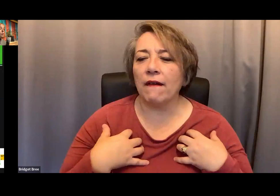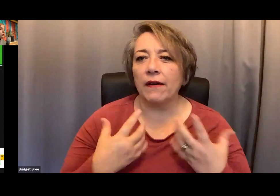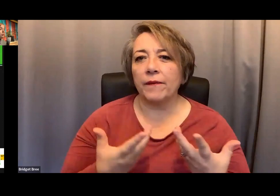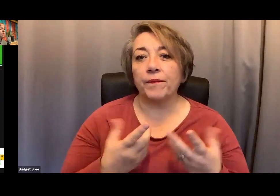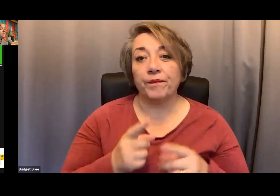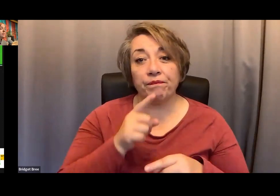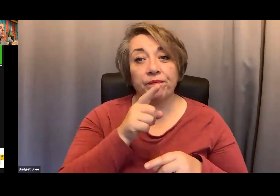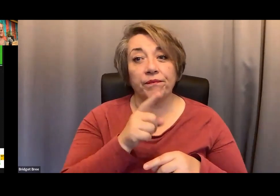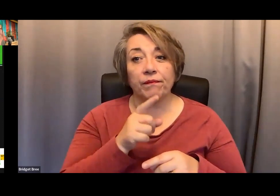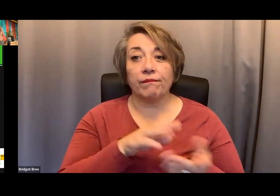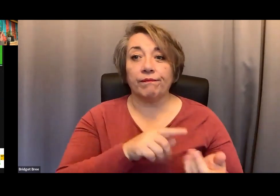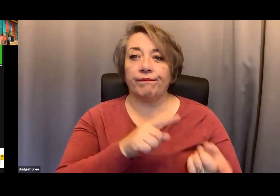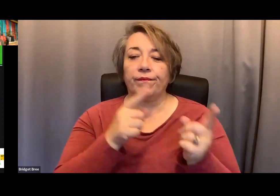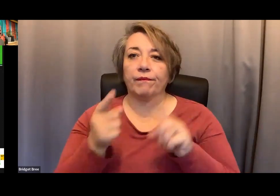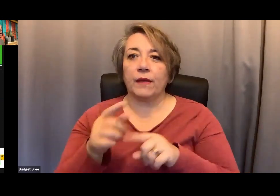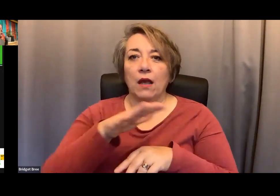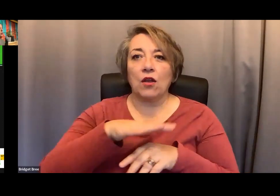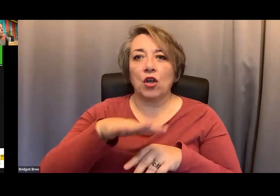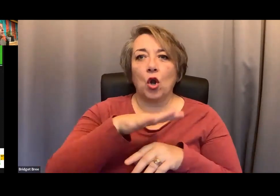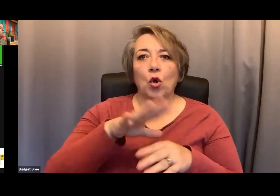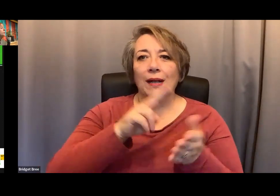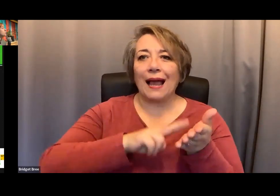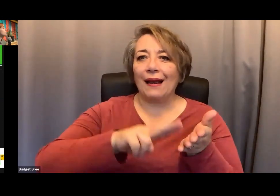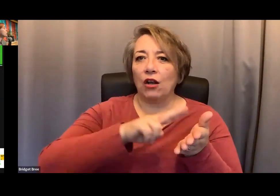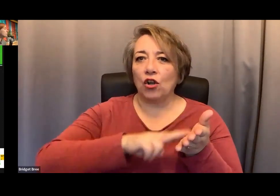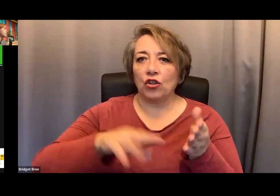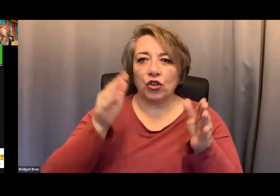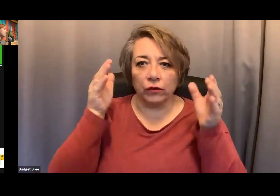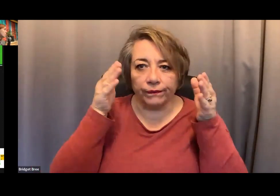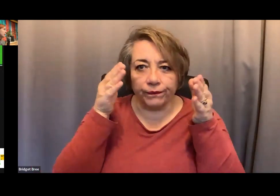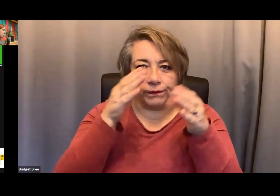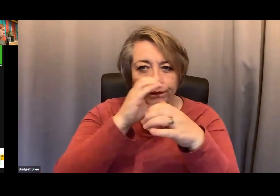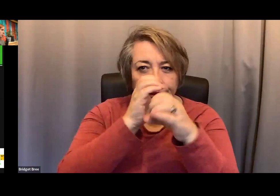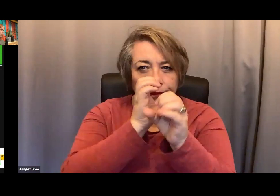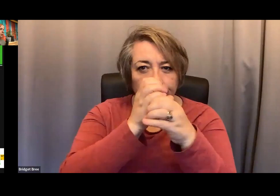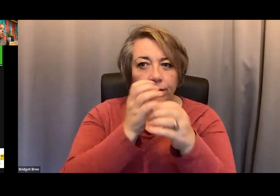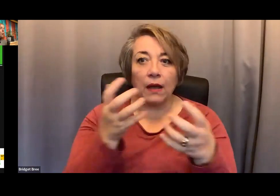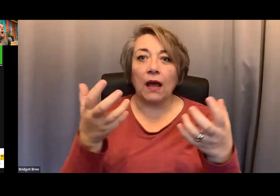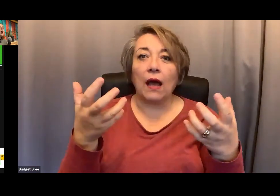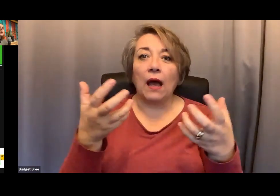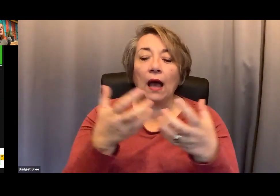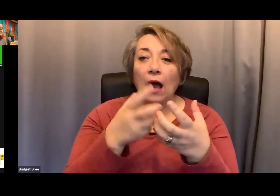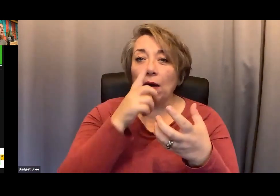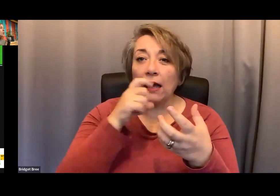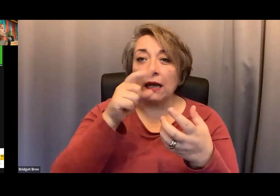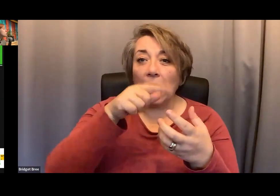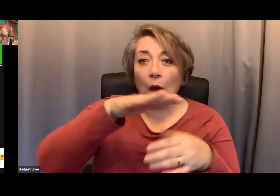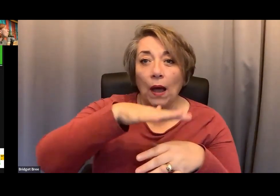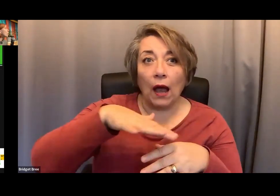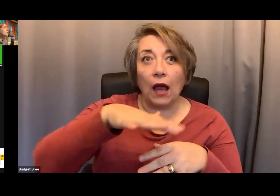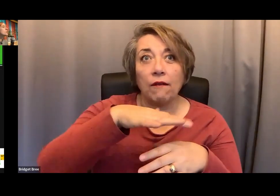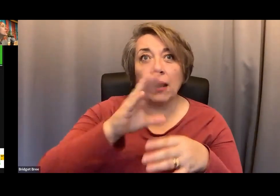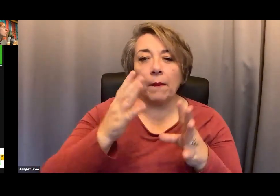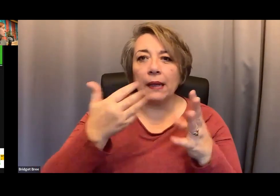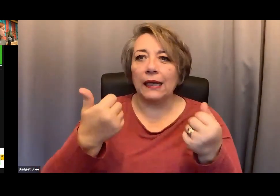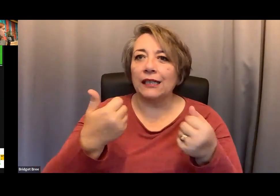local ecological lens is asking us, how can our place be as generous as nearby nature? Or how can we